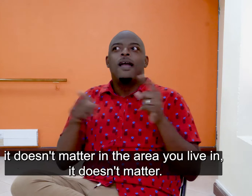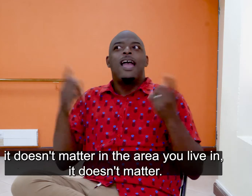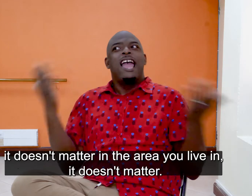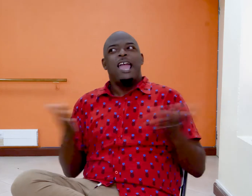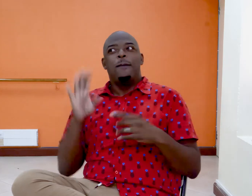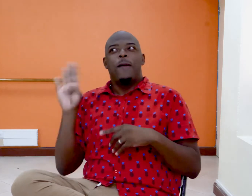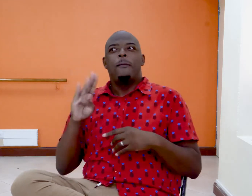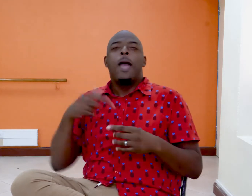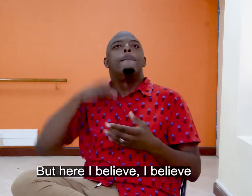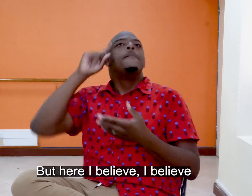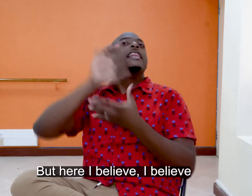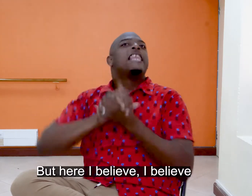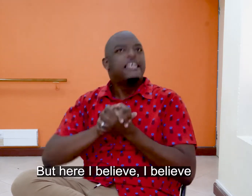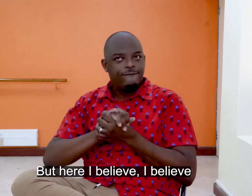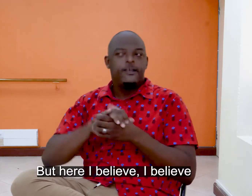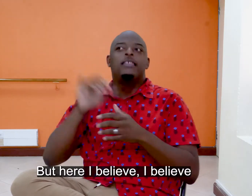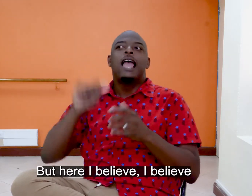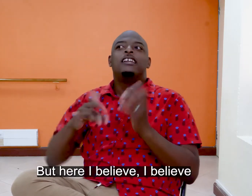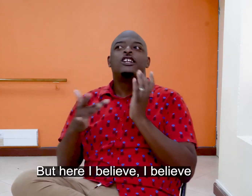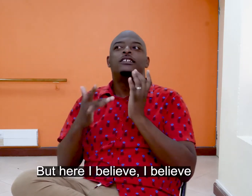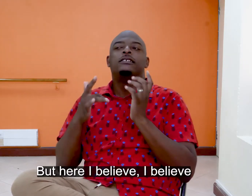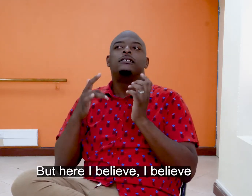matter. But here, I believe